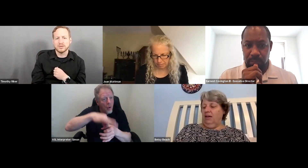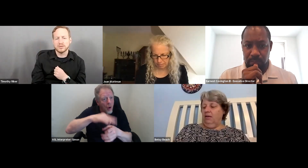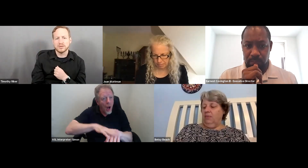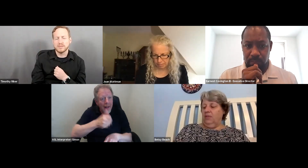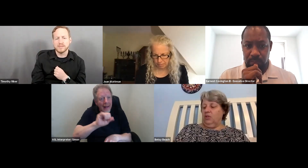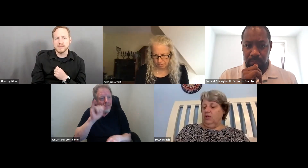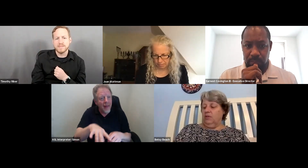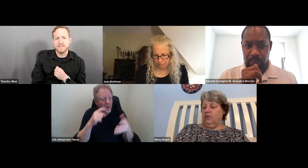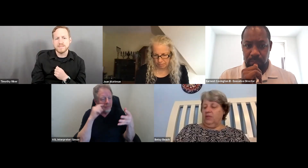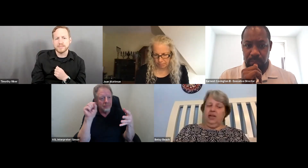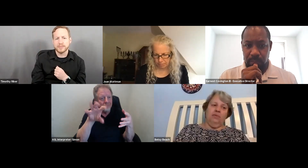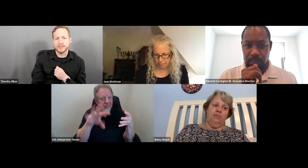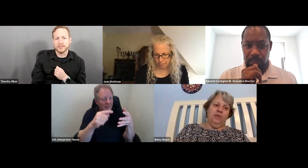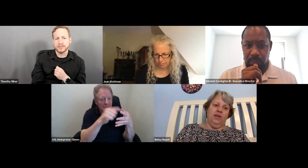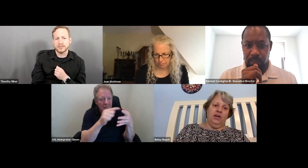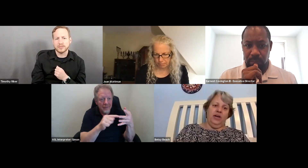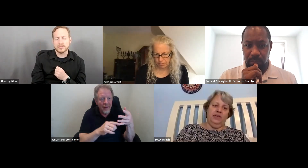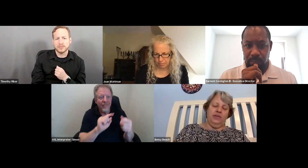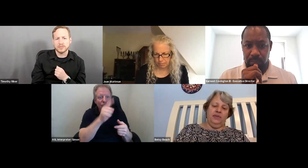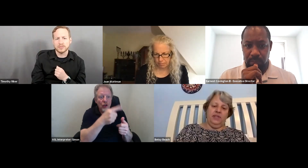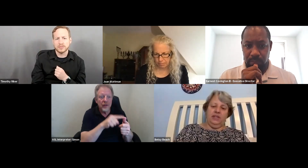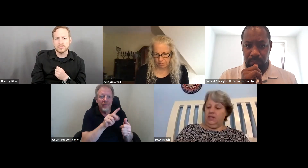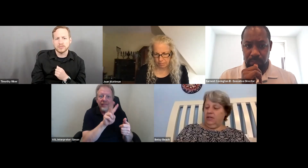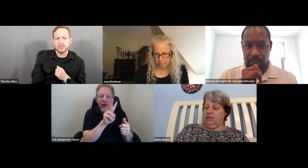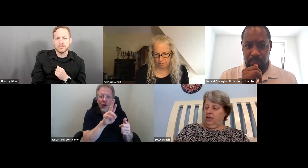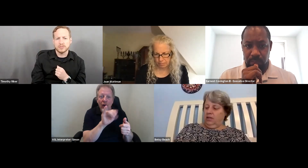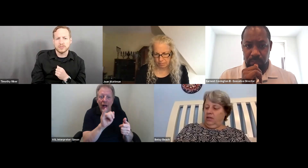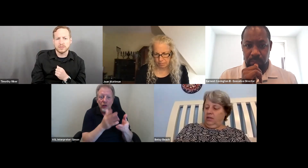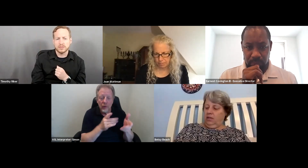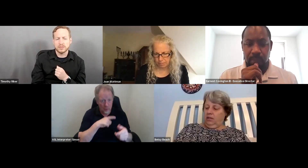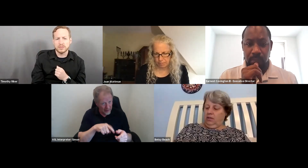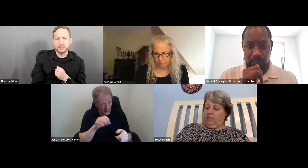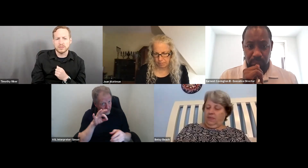that, such as the first item, the VRI services.